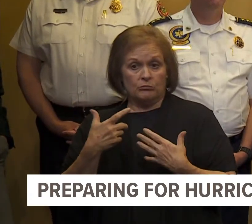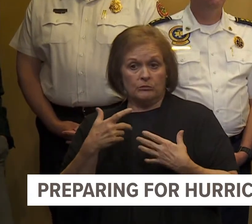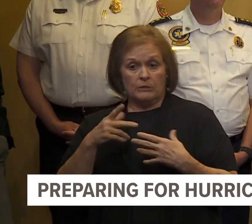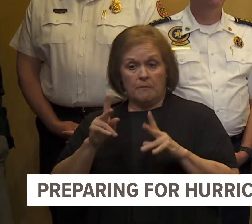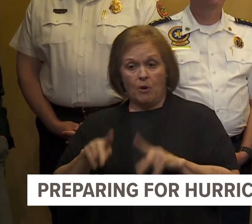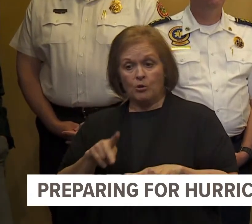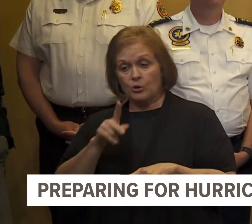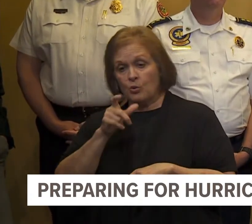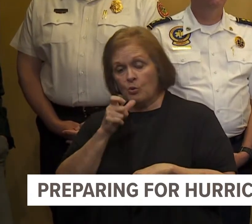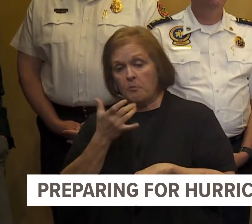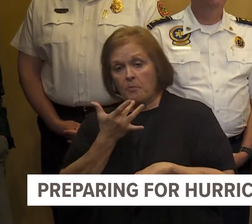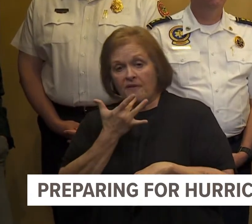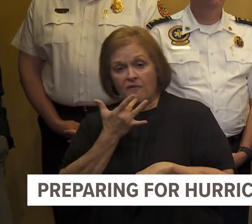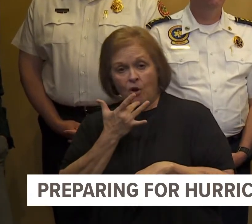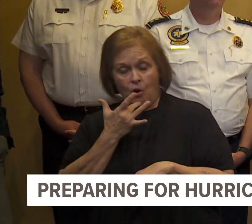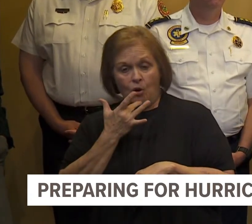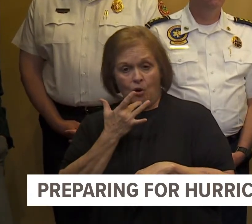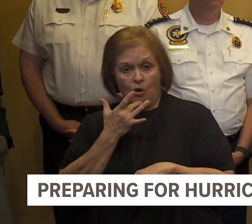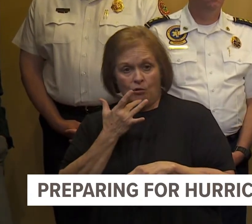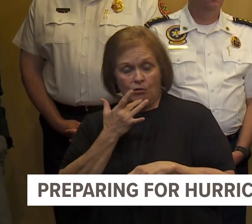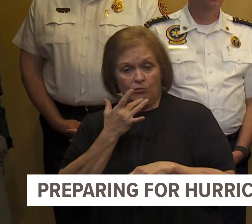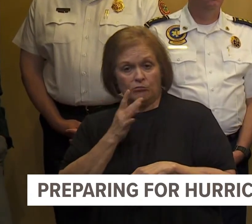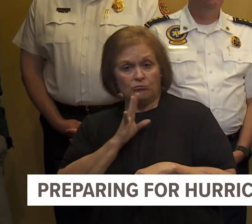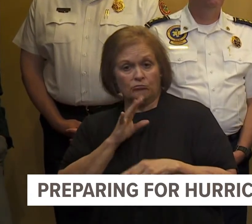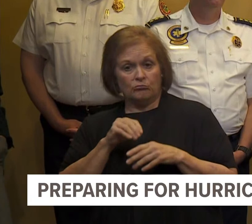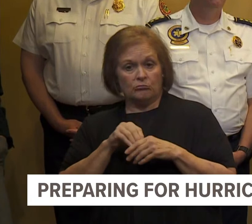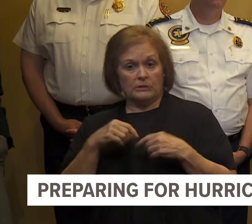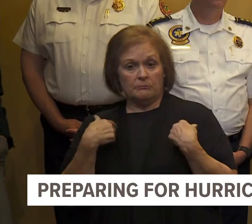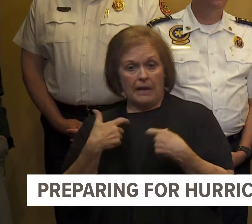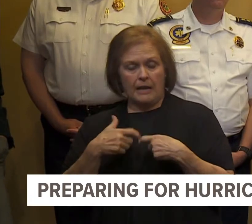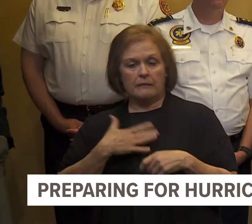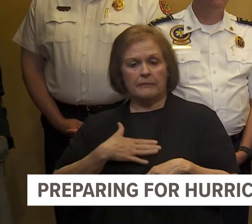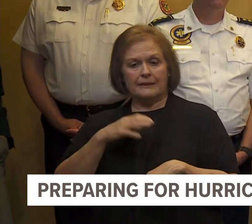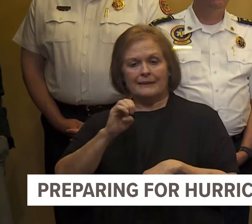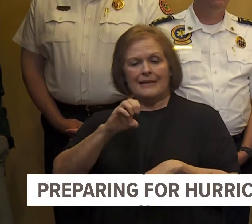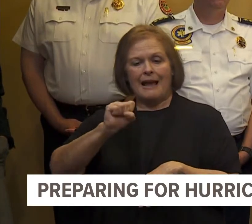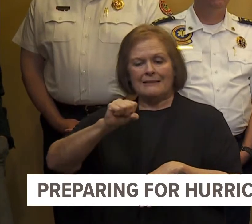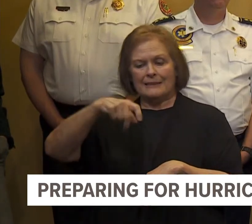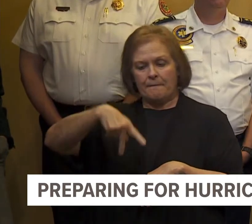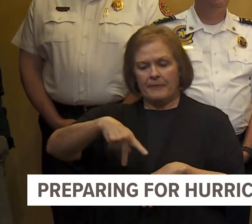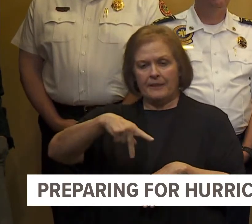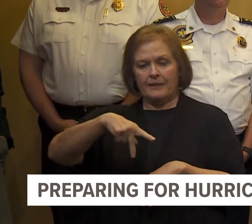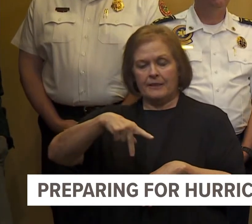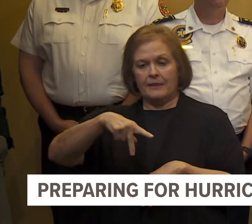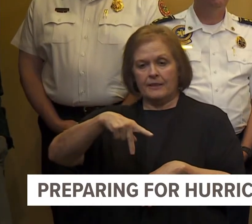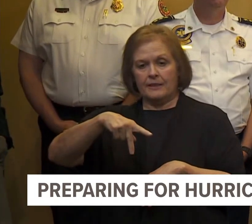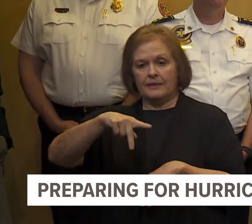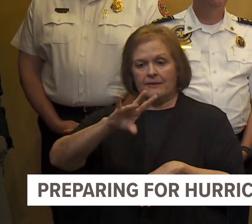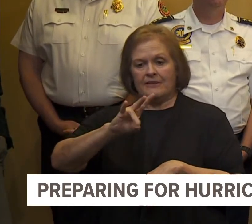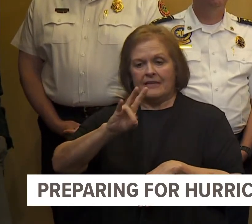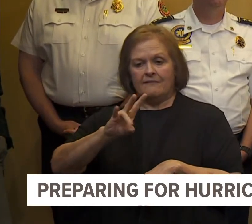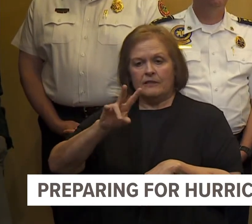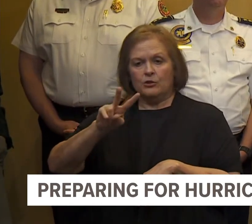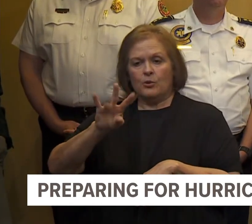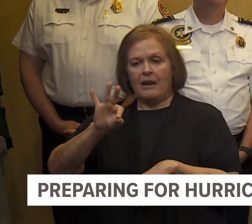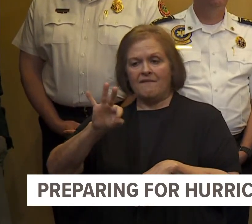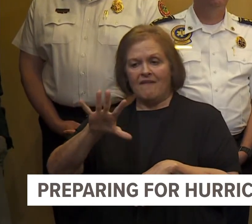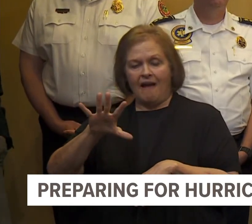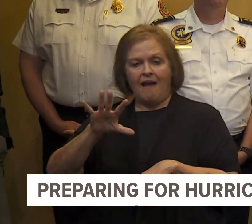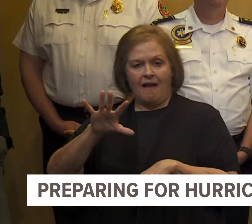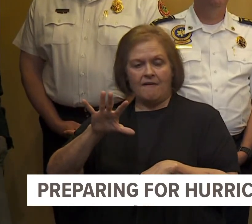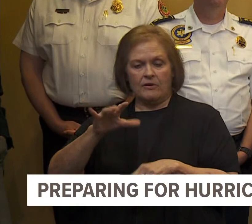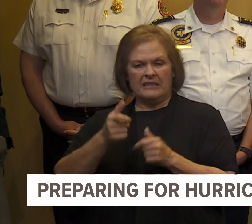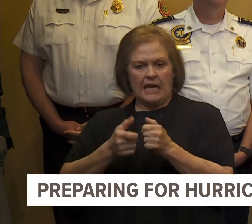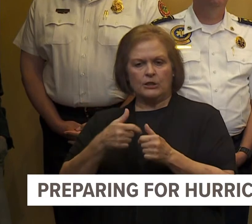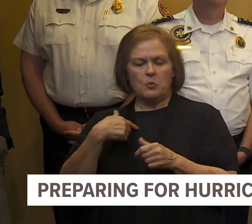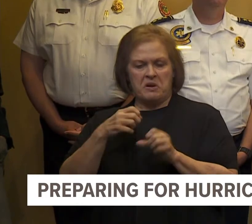who prefers to converse in Spanish, please text ESP to 77295. We'll